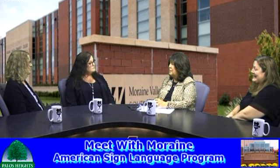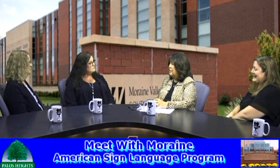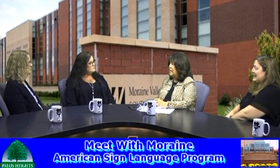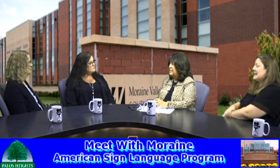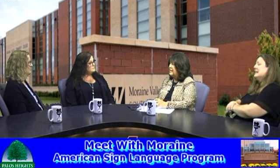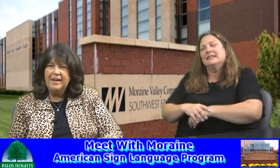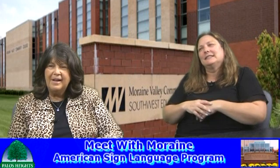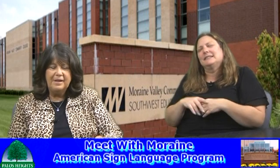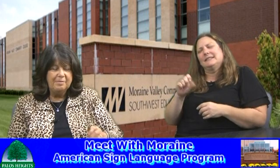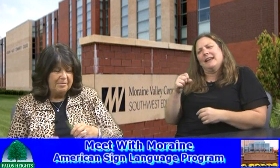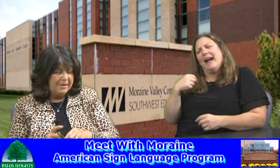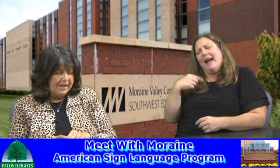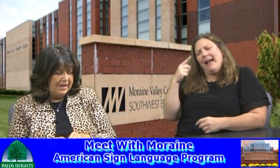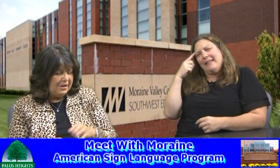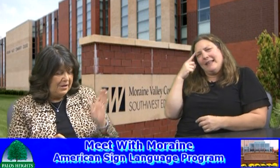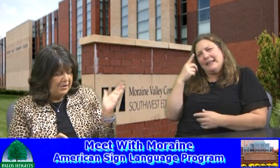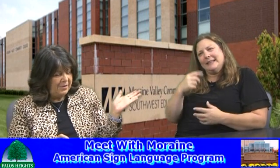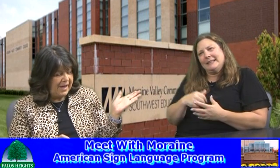just think about,